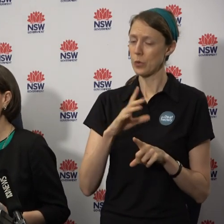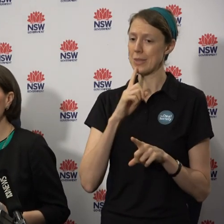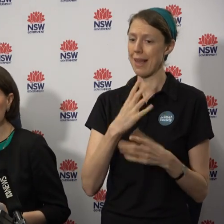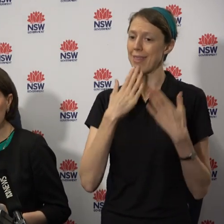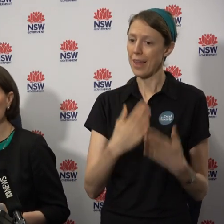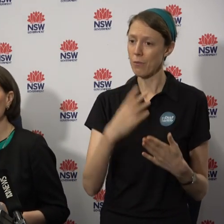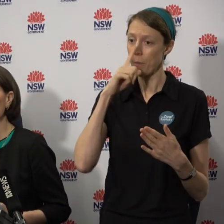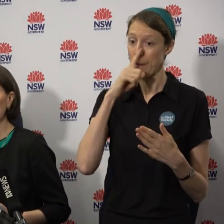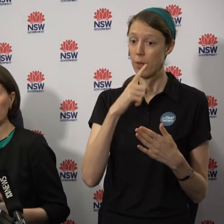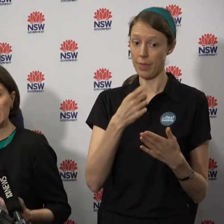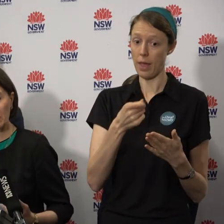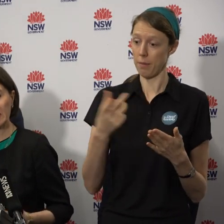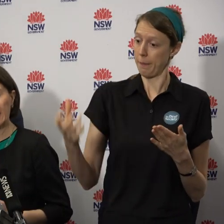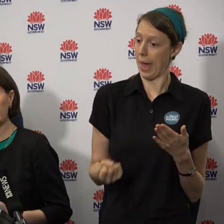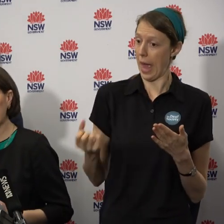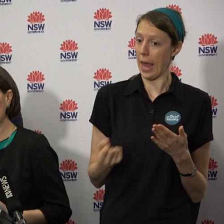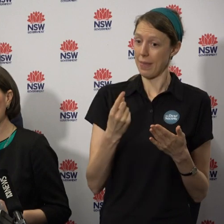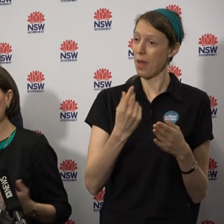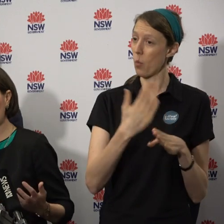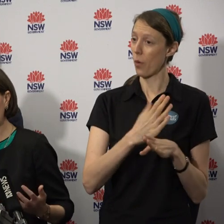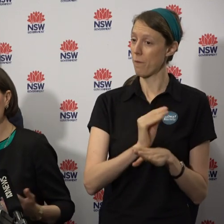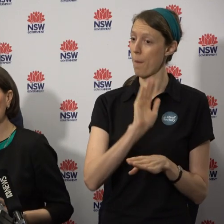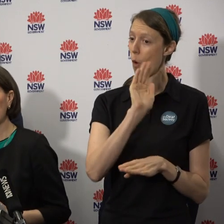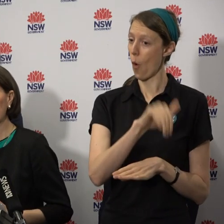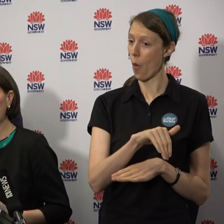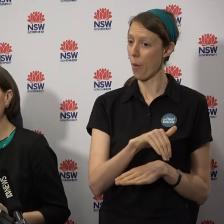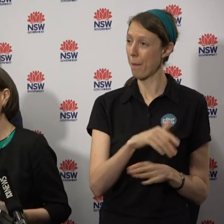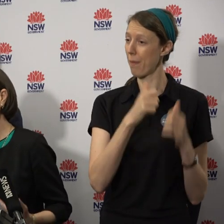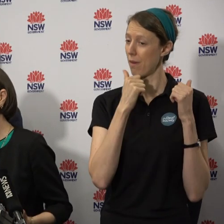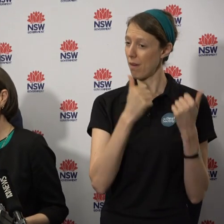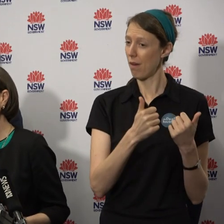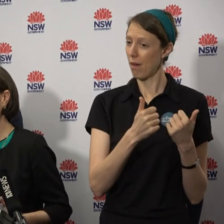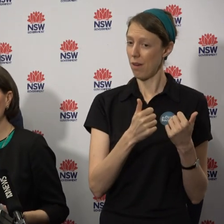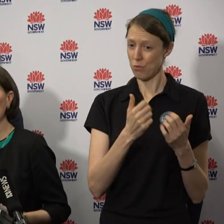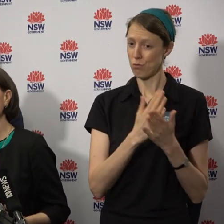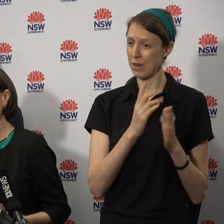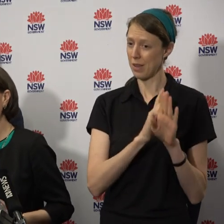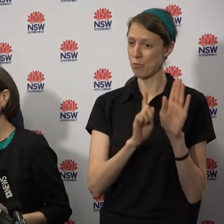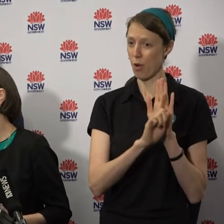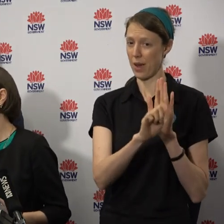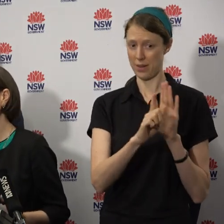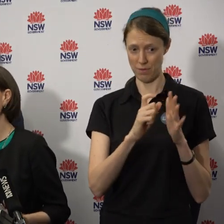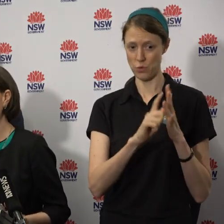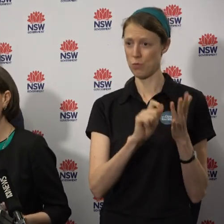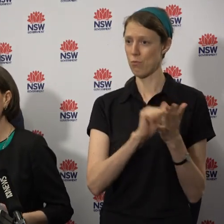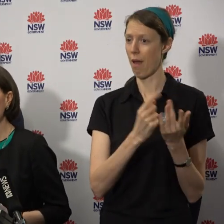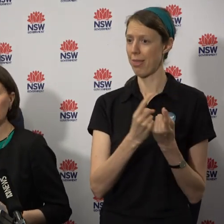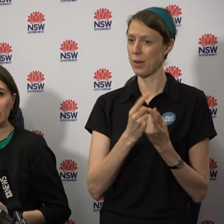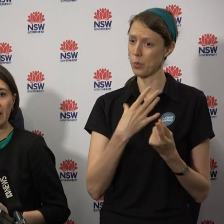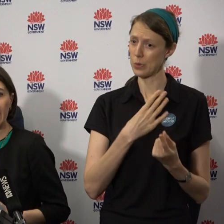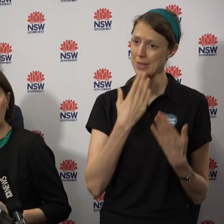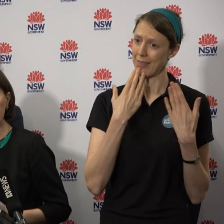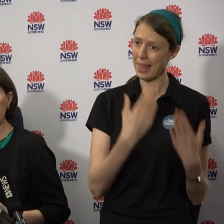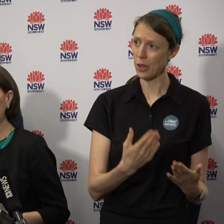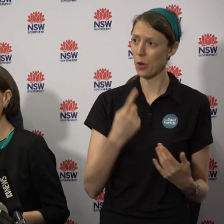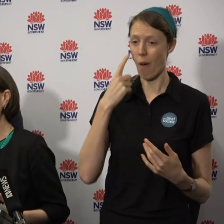And I envisage that, just as we've seen in recent months, that everybody is going to work together, everybody's going to step up to do